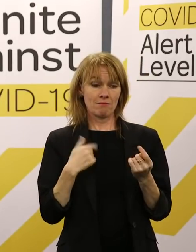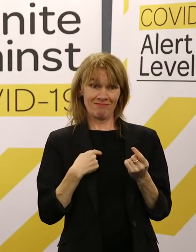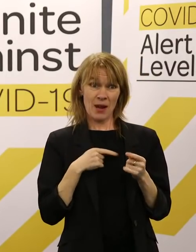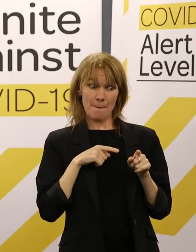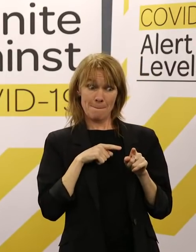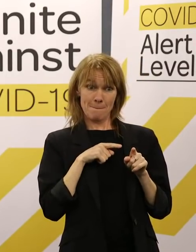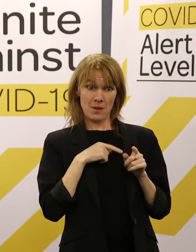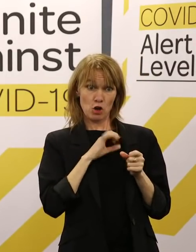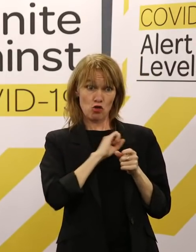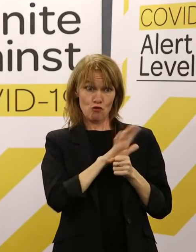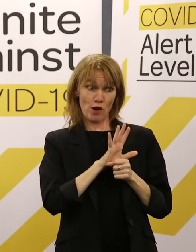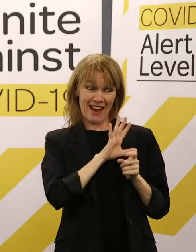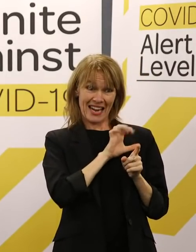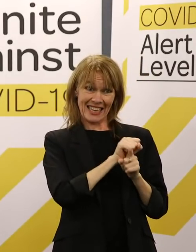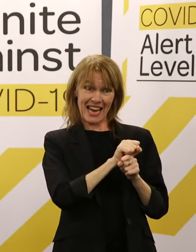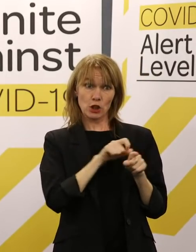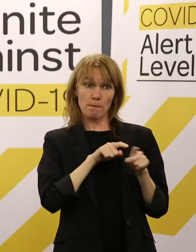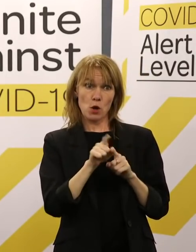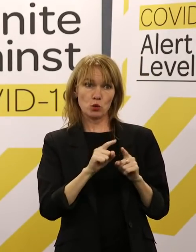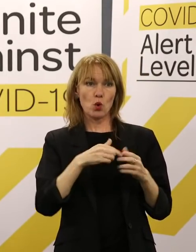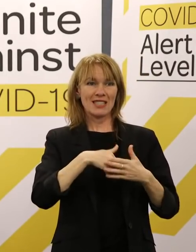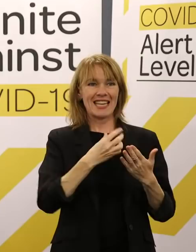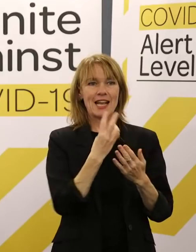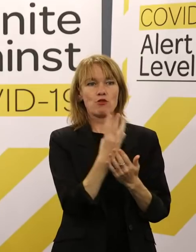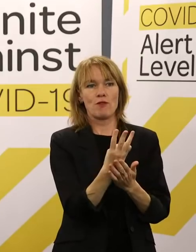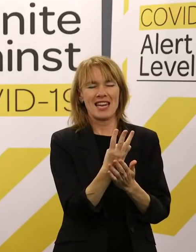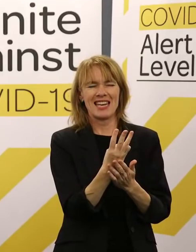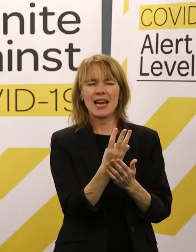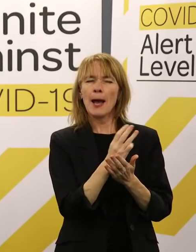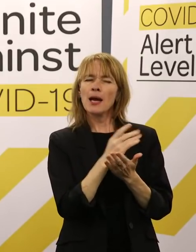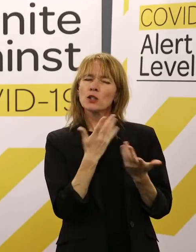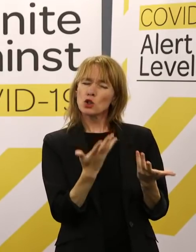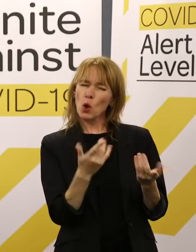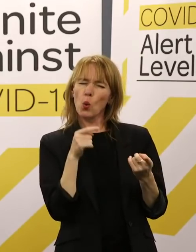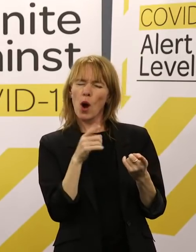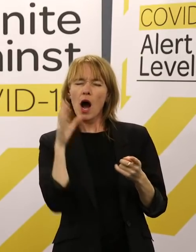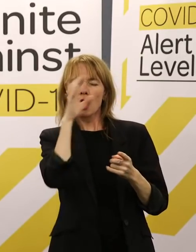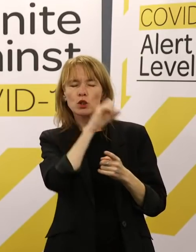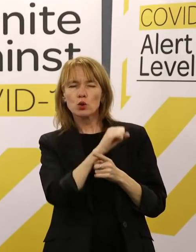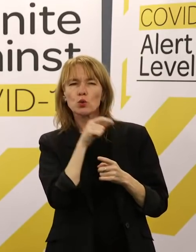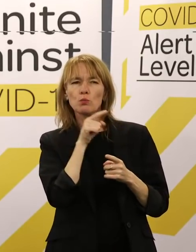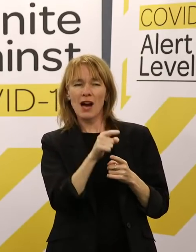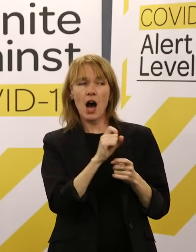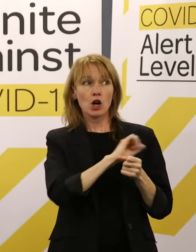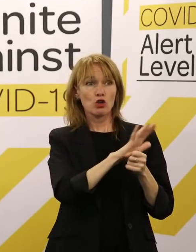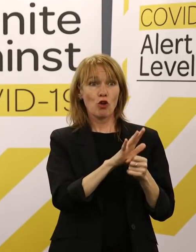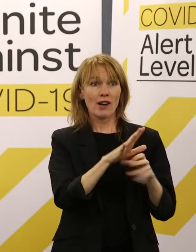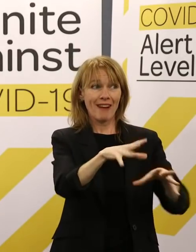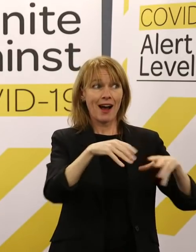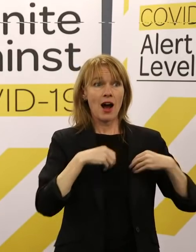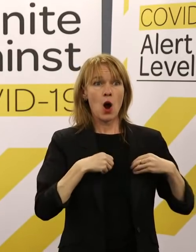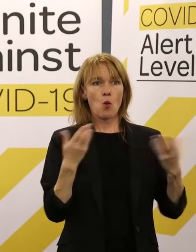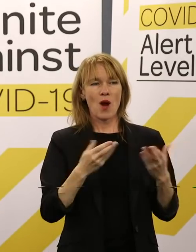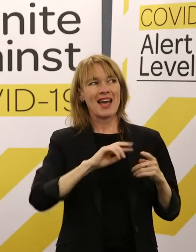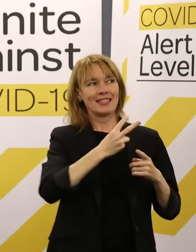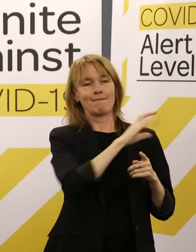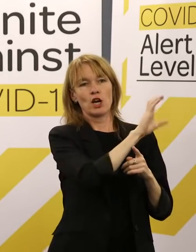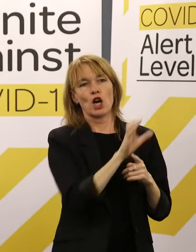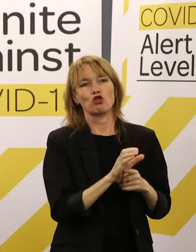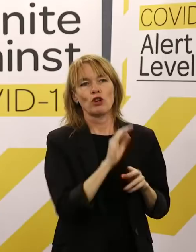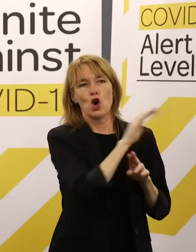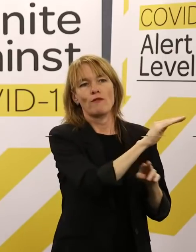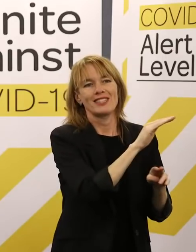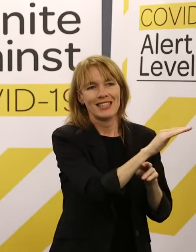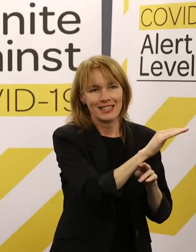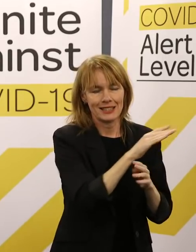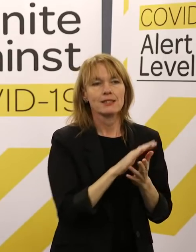testing, suggests that they are being infected in their country of origin. And all those cases that we've seen, we